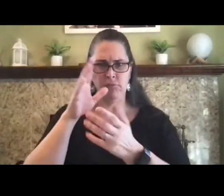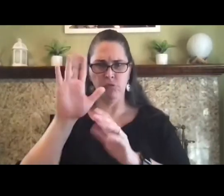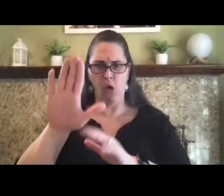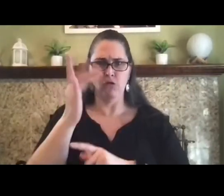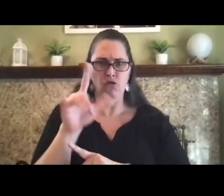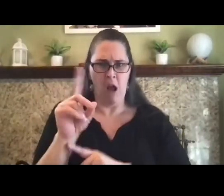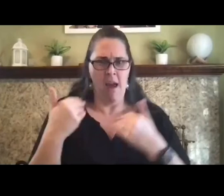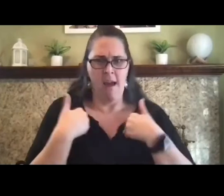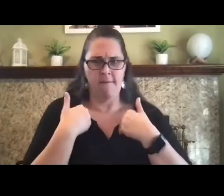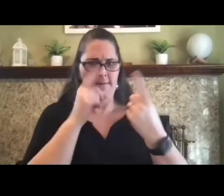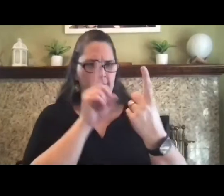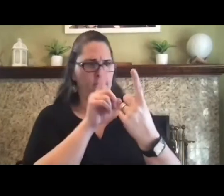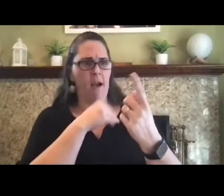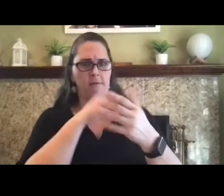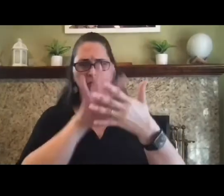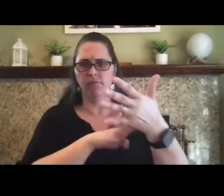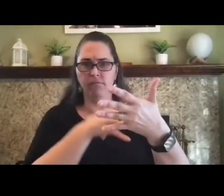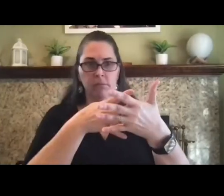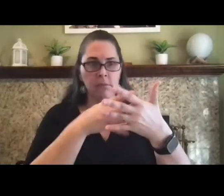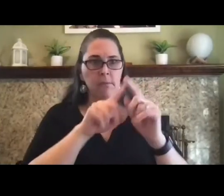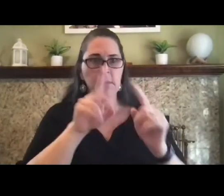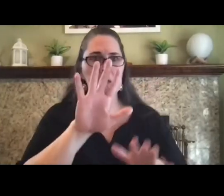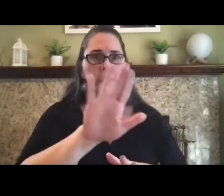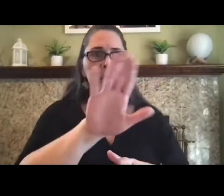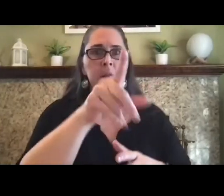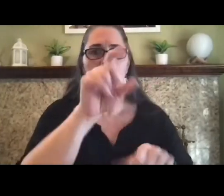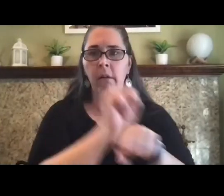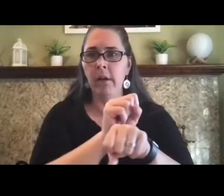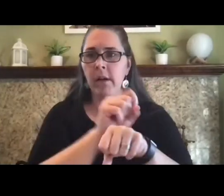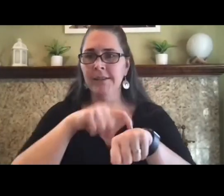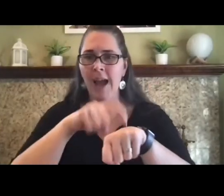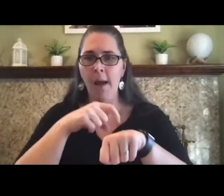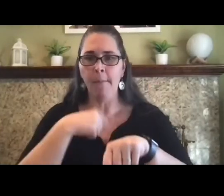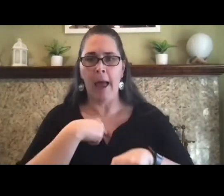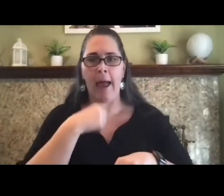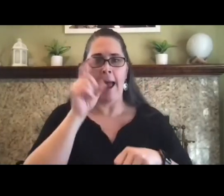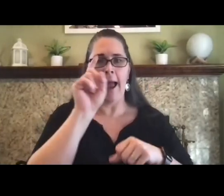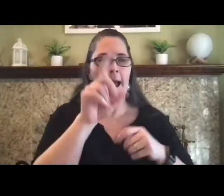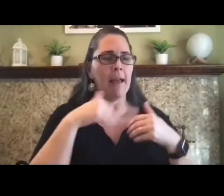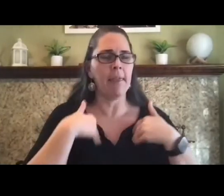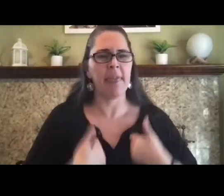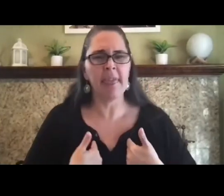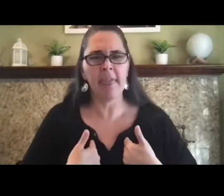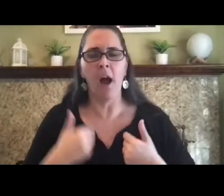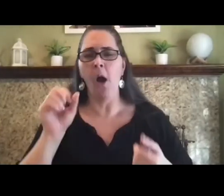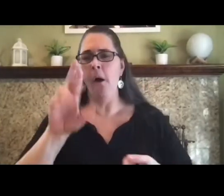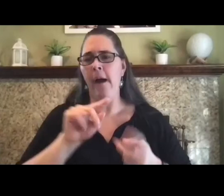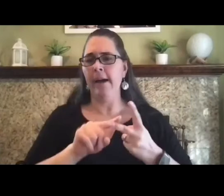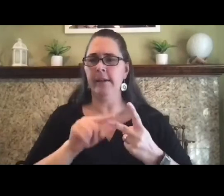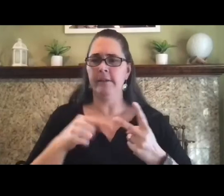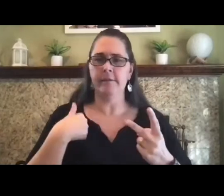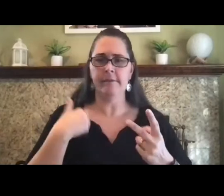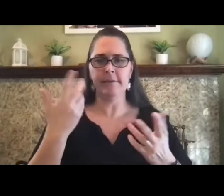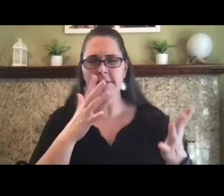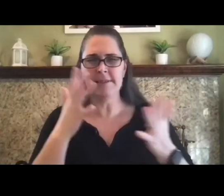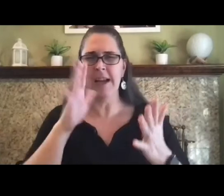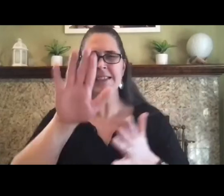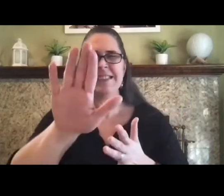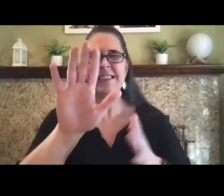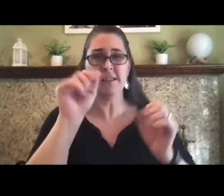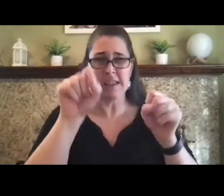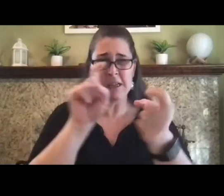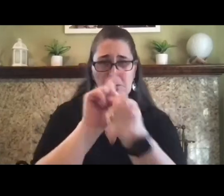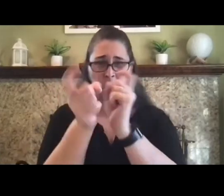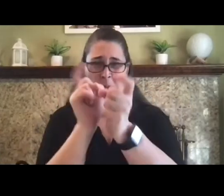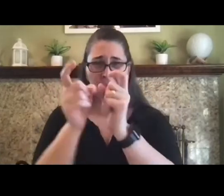and you, as your child's parent, knows that that time frame is not a good one. So your child may be tired and communicate with the school as